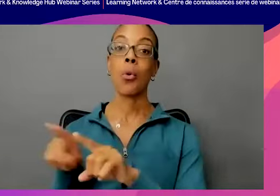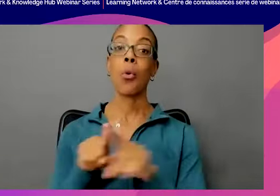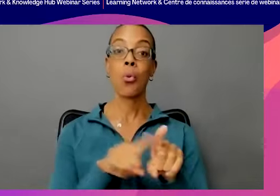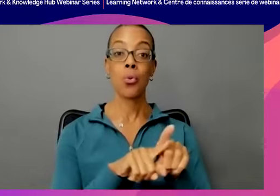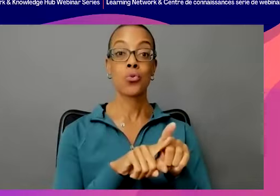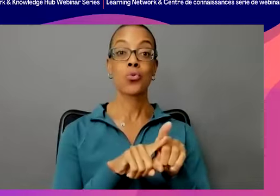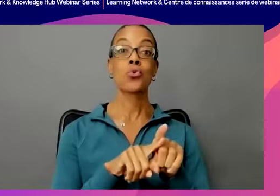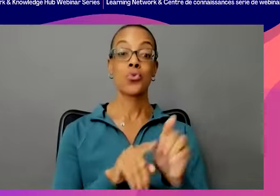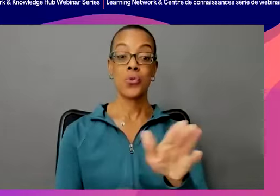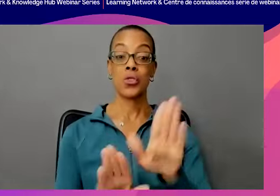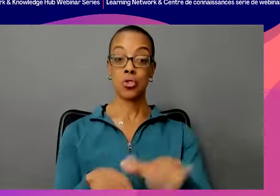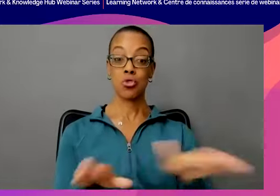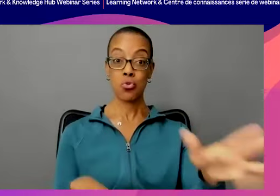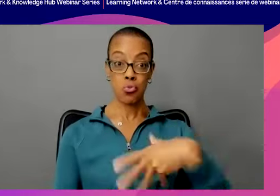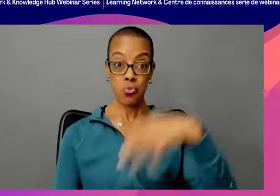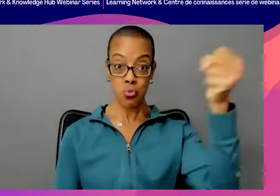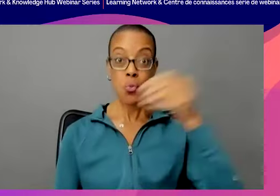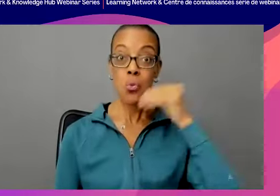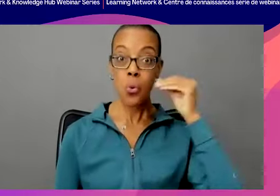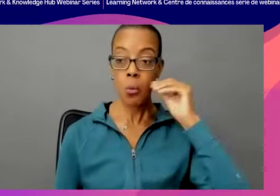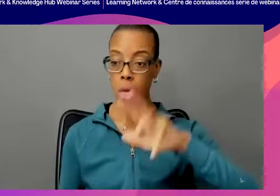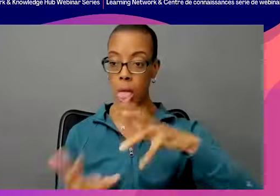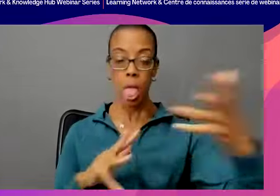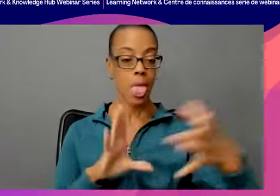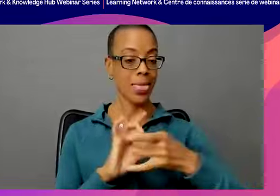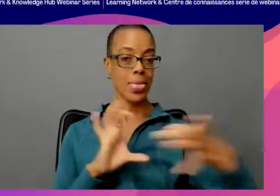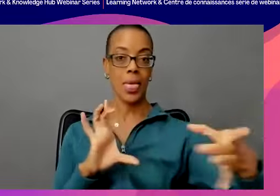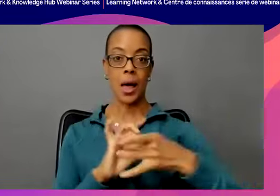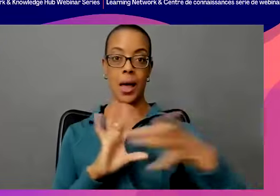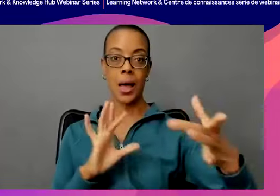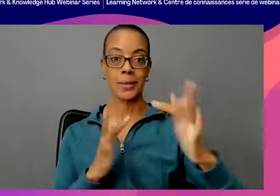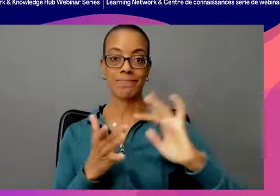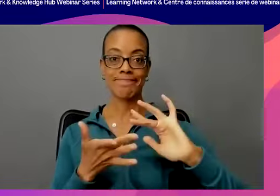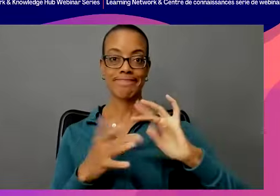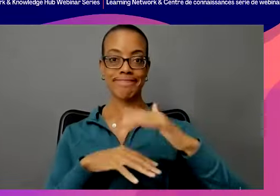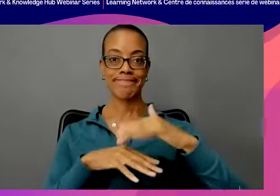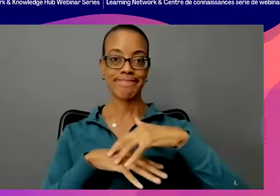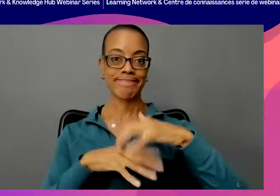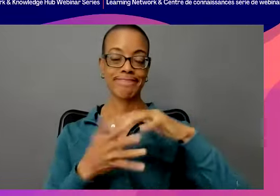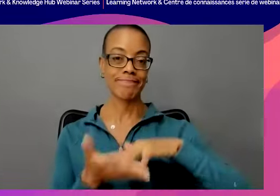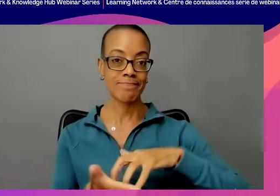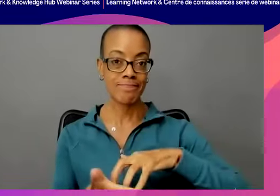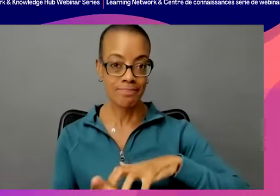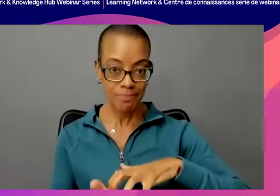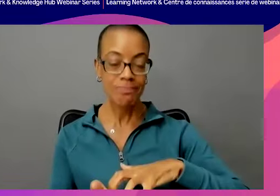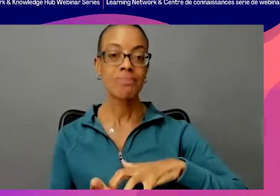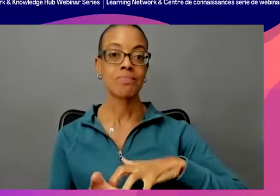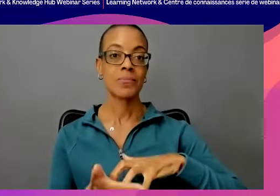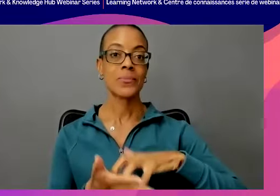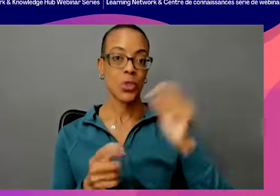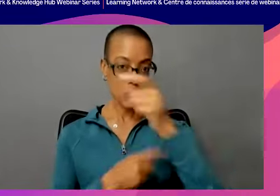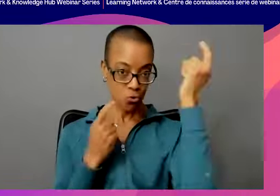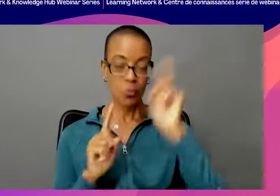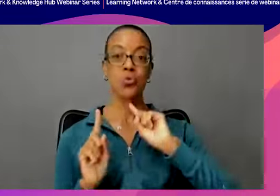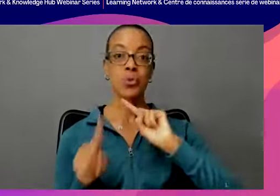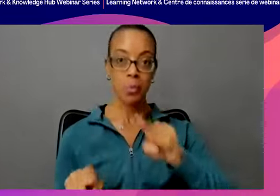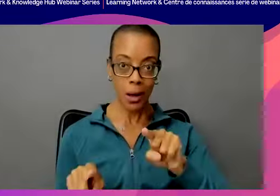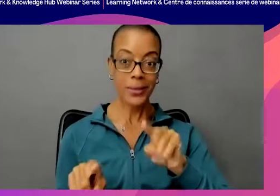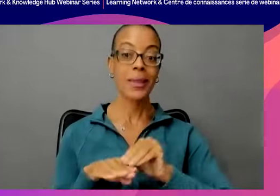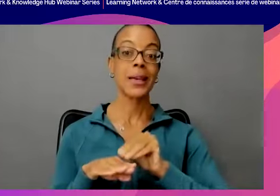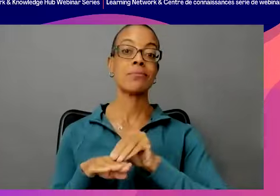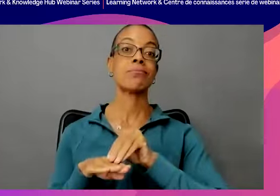the children from the home disrupts their attachment and then develops a dysregulated trauma response, which then contributes to unhealthy